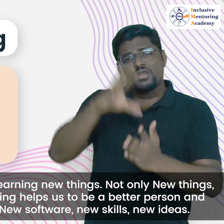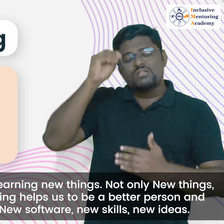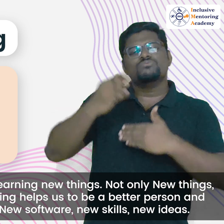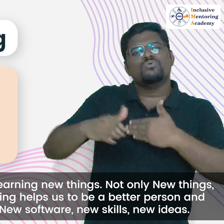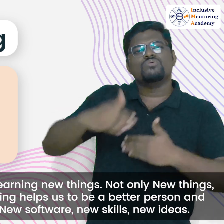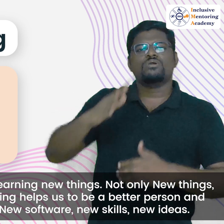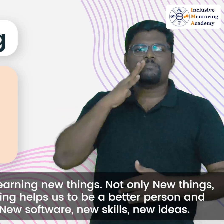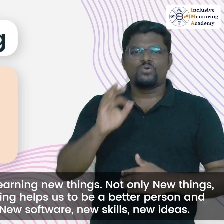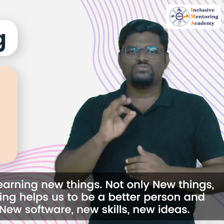new ideas.